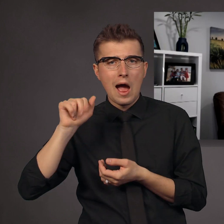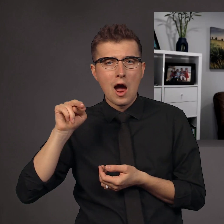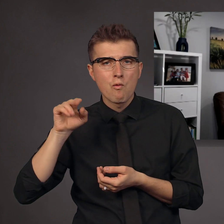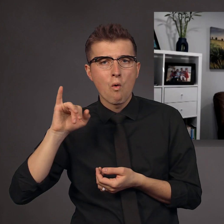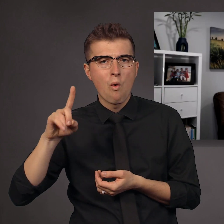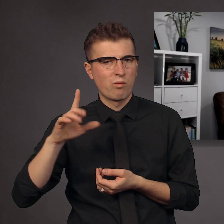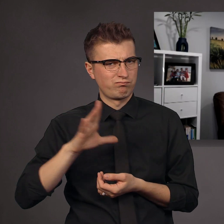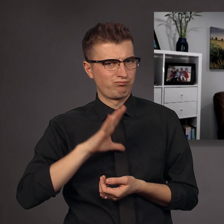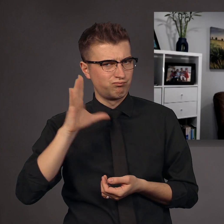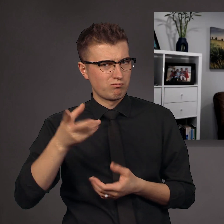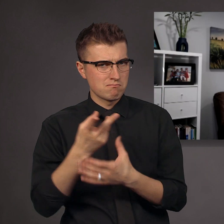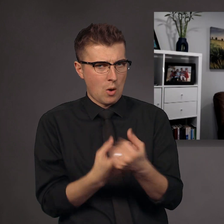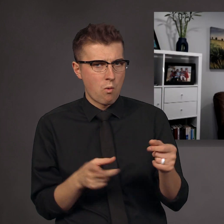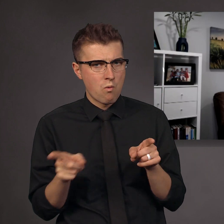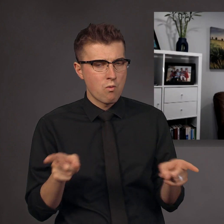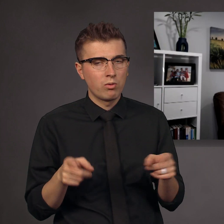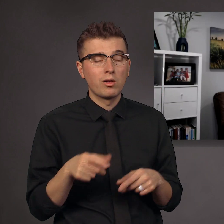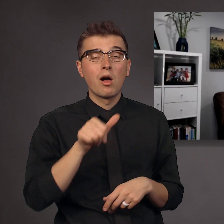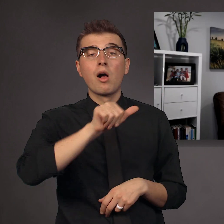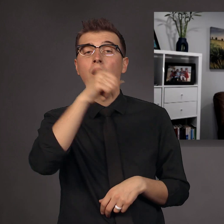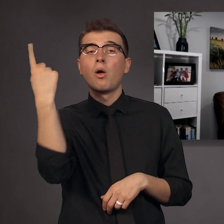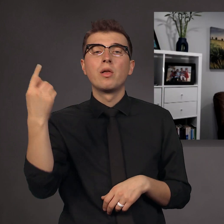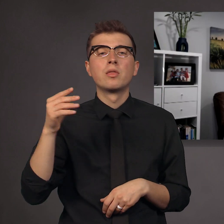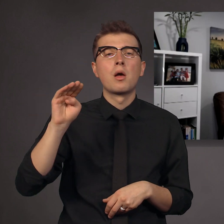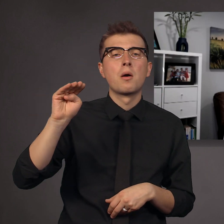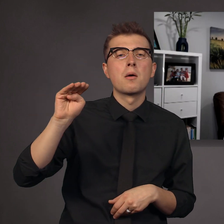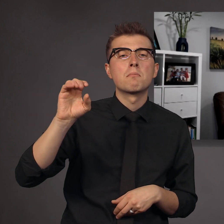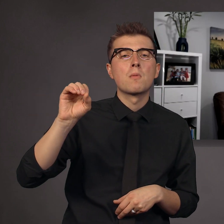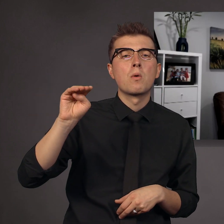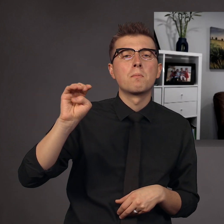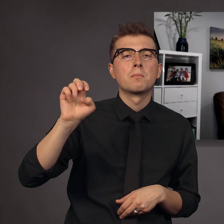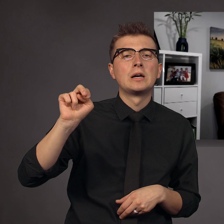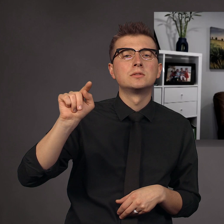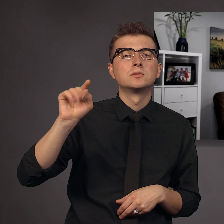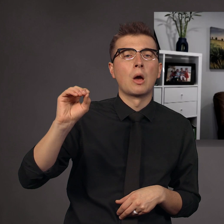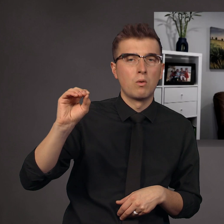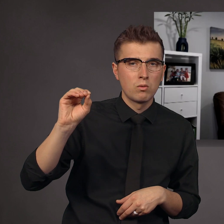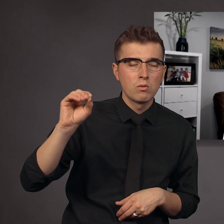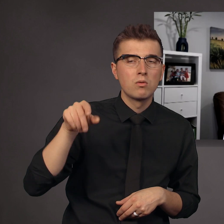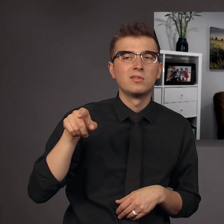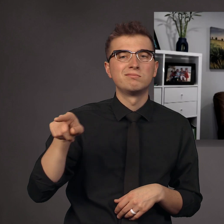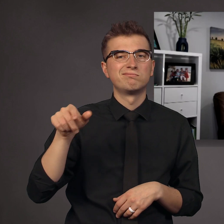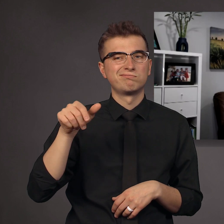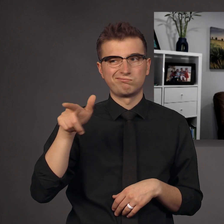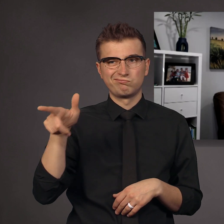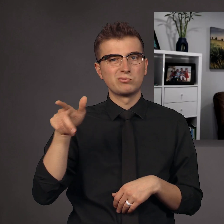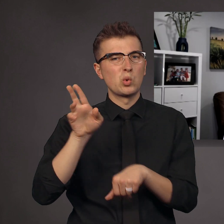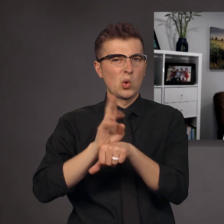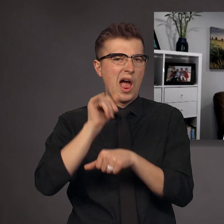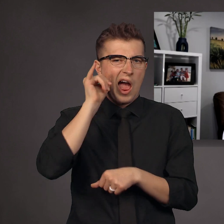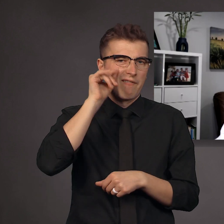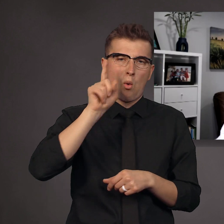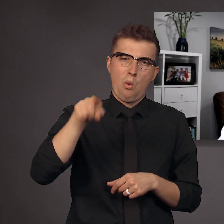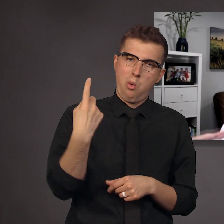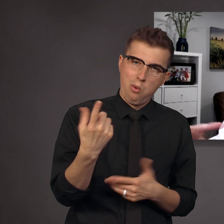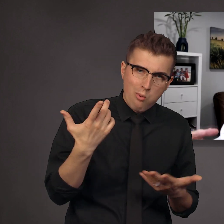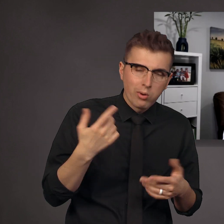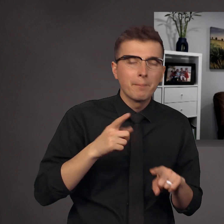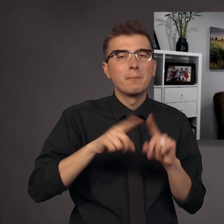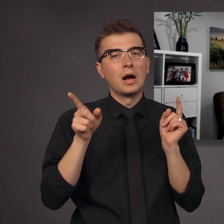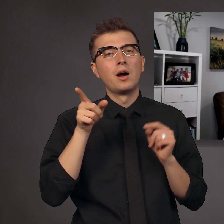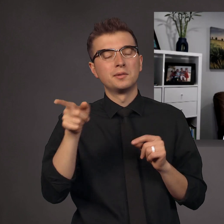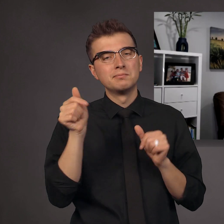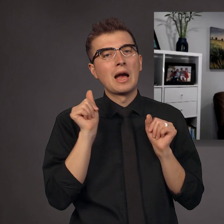Another one that you could explore is called Momento, and that's an app it's only used for Apple, but it'll